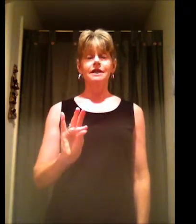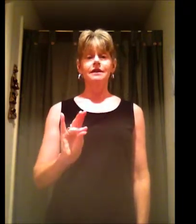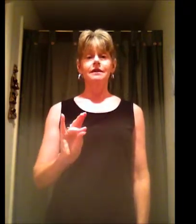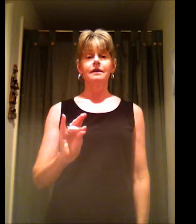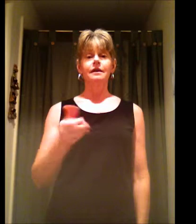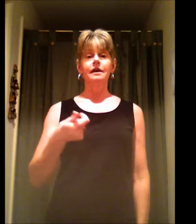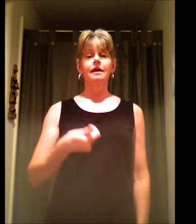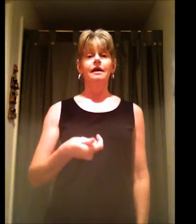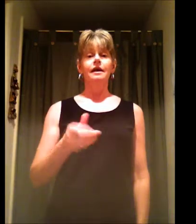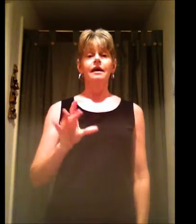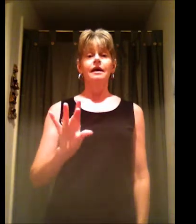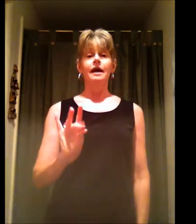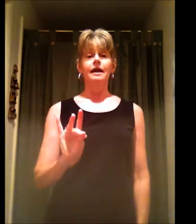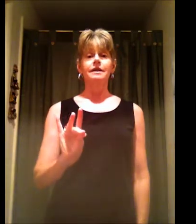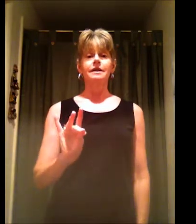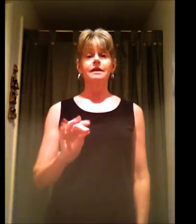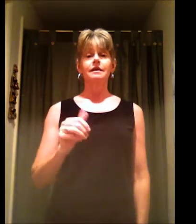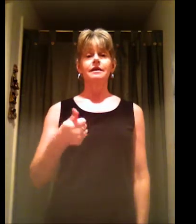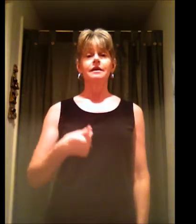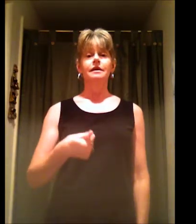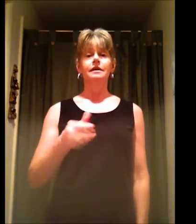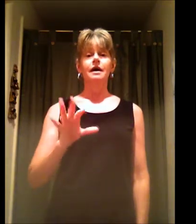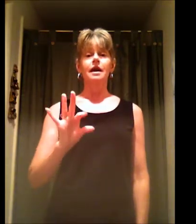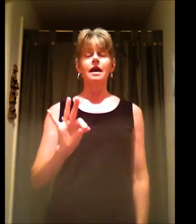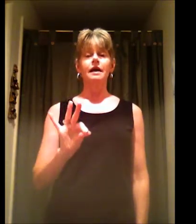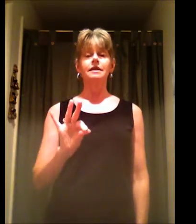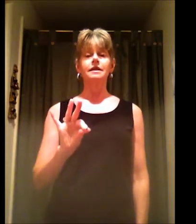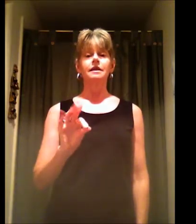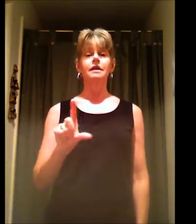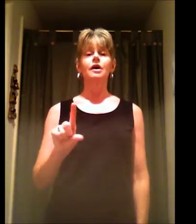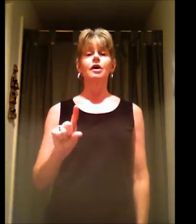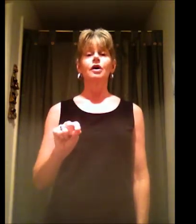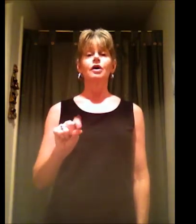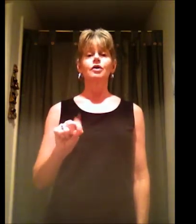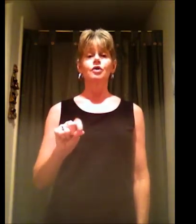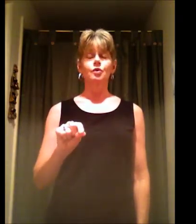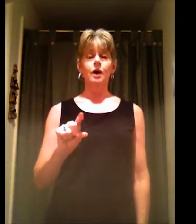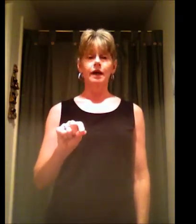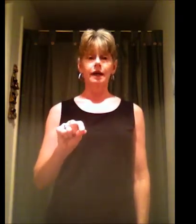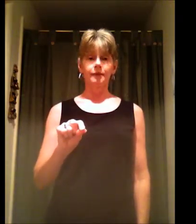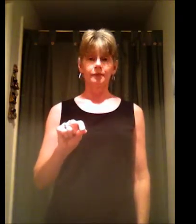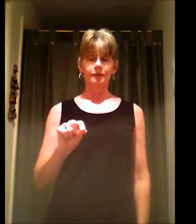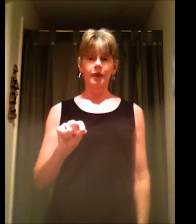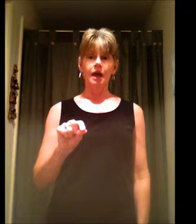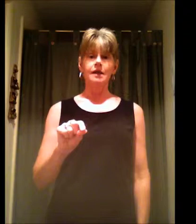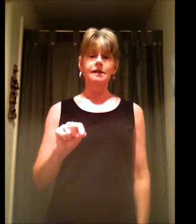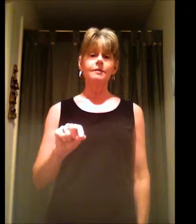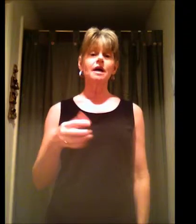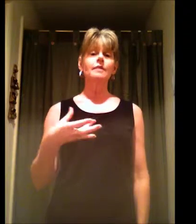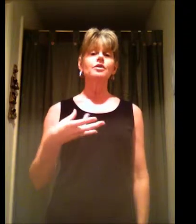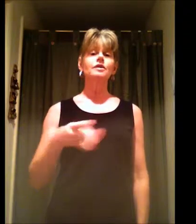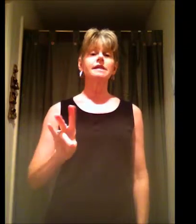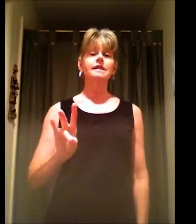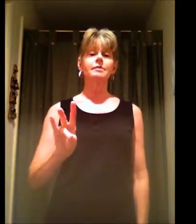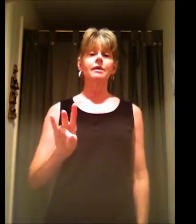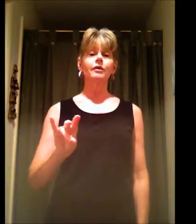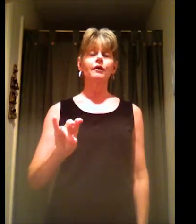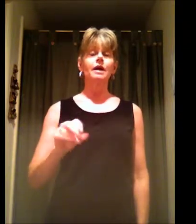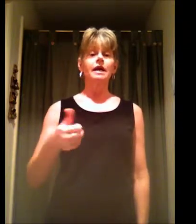17, 18, 19, 20. Sometimes you'll just see people,